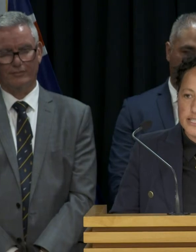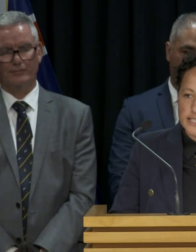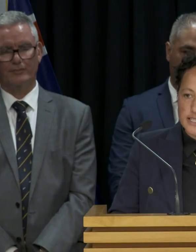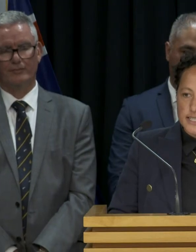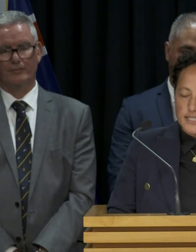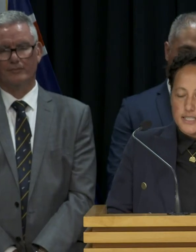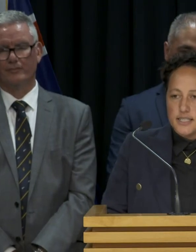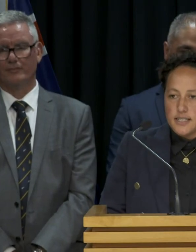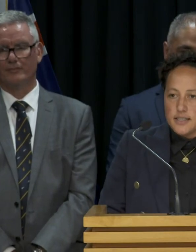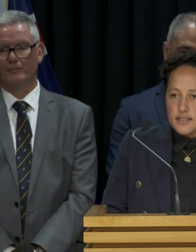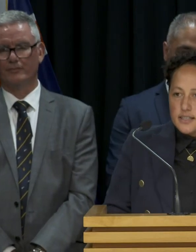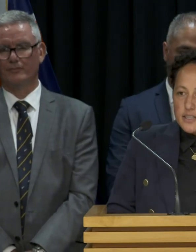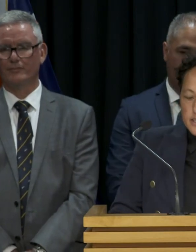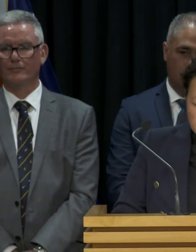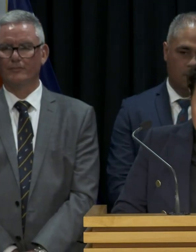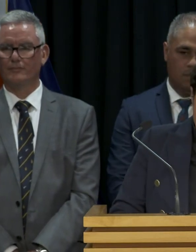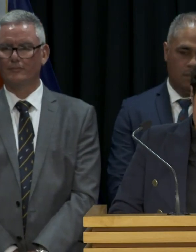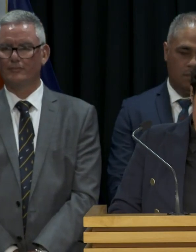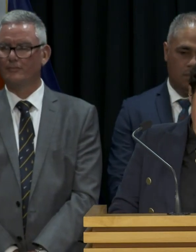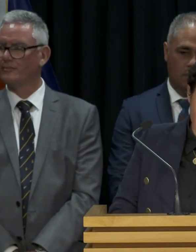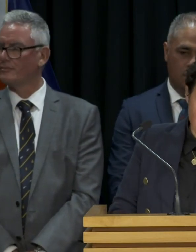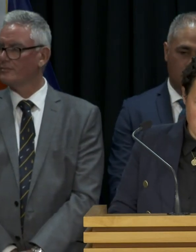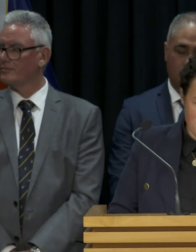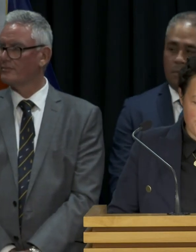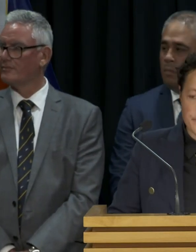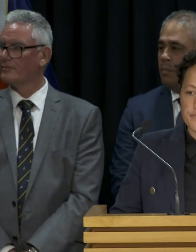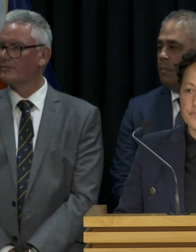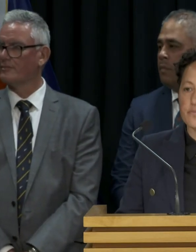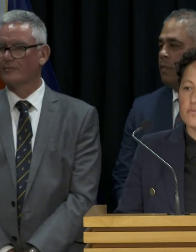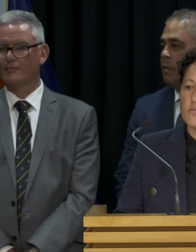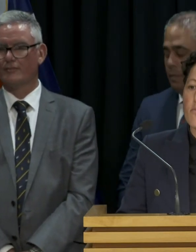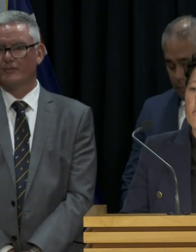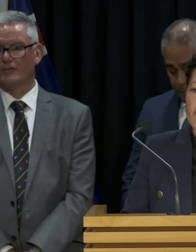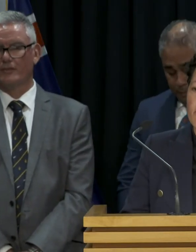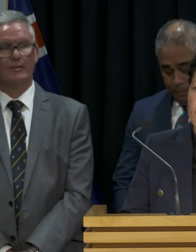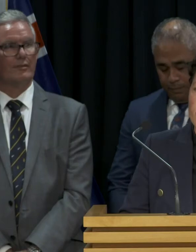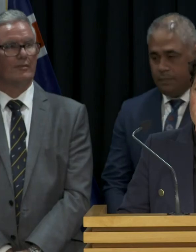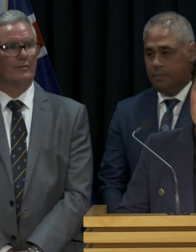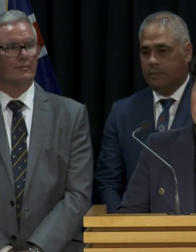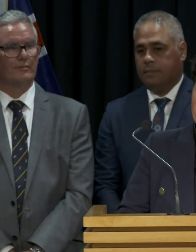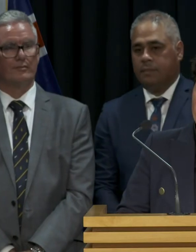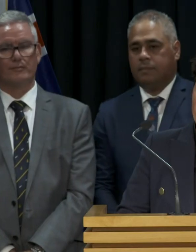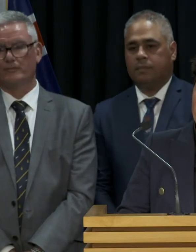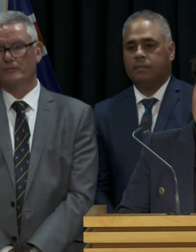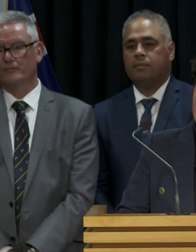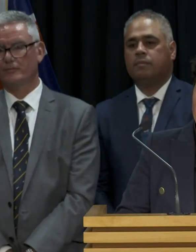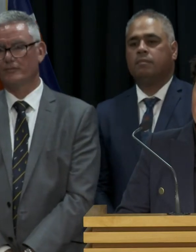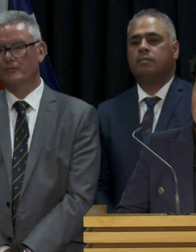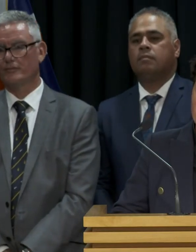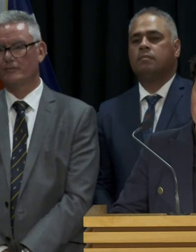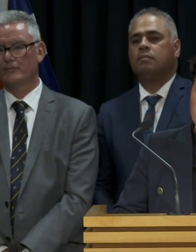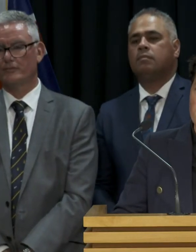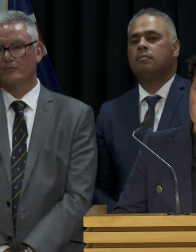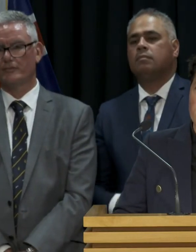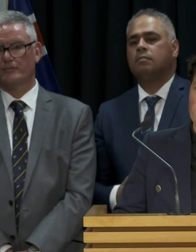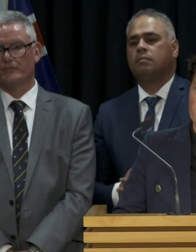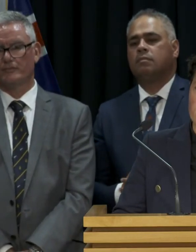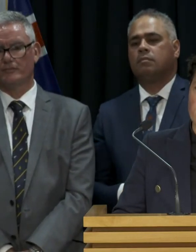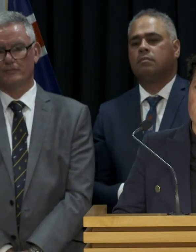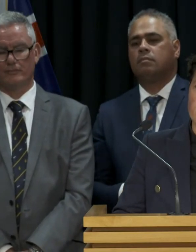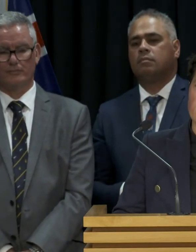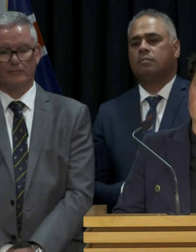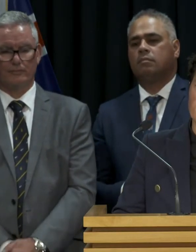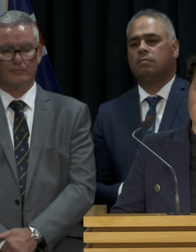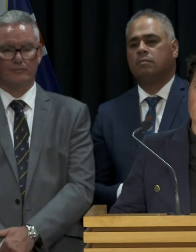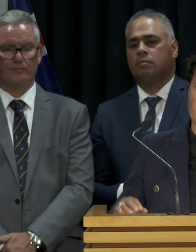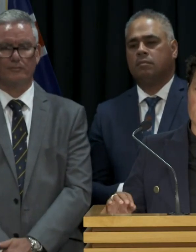this. Those relationships between the conservation sector and Māori, what sort of areas do you think would that pertain to?